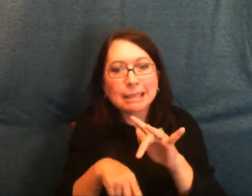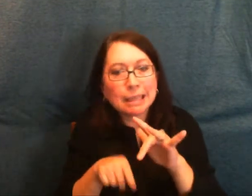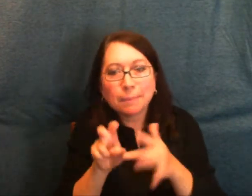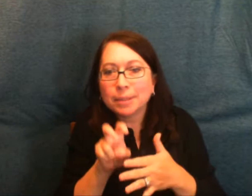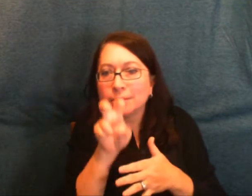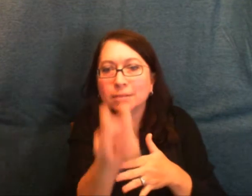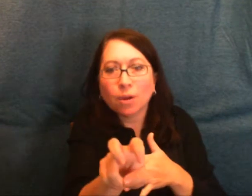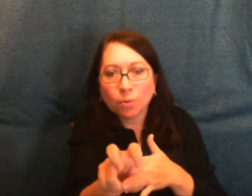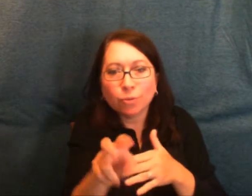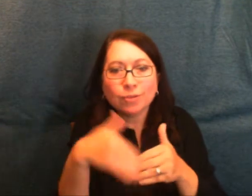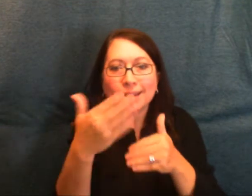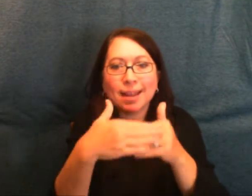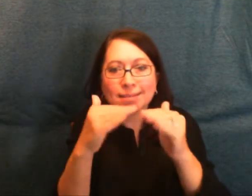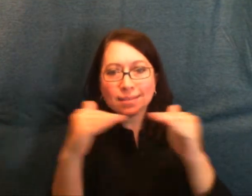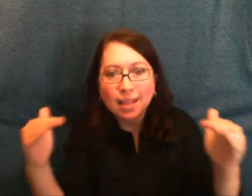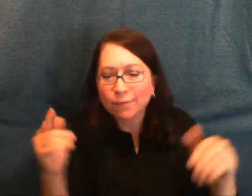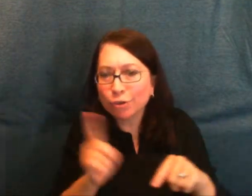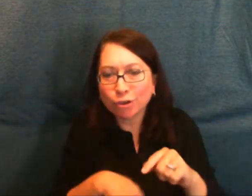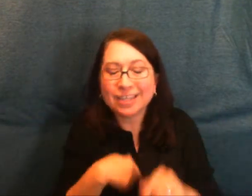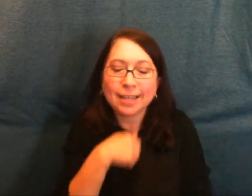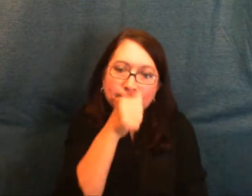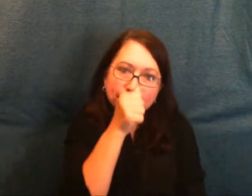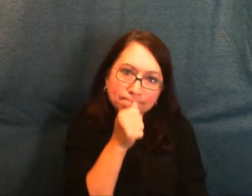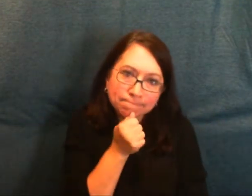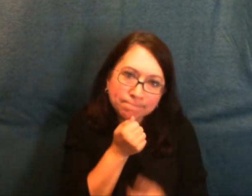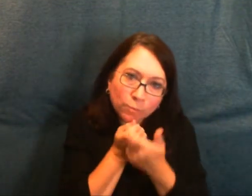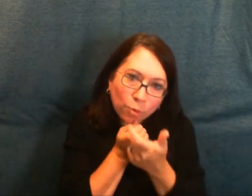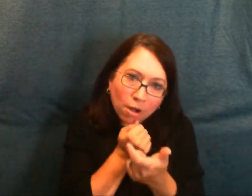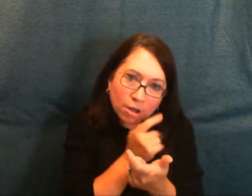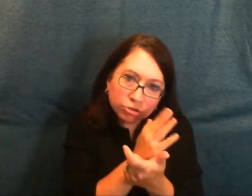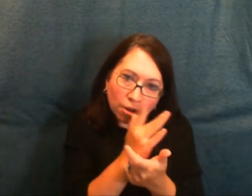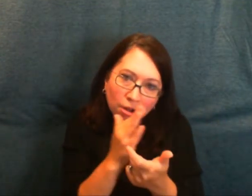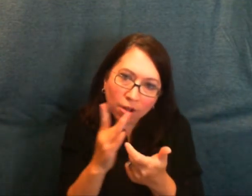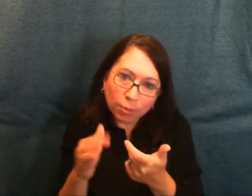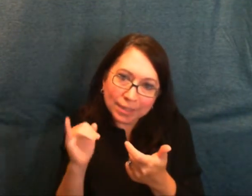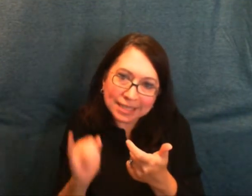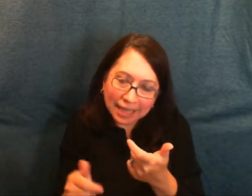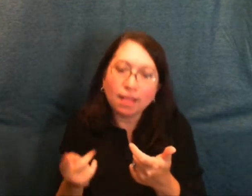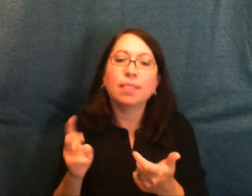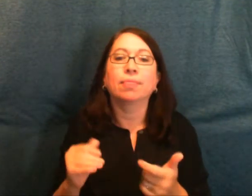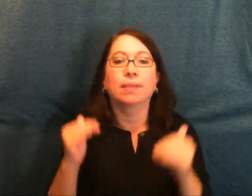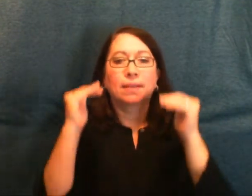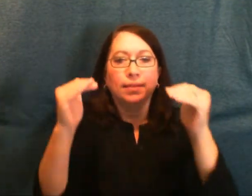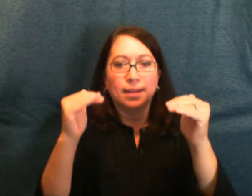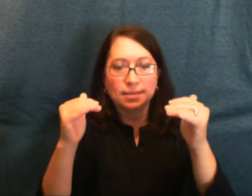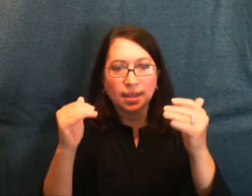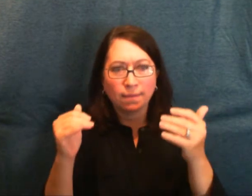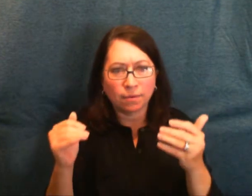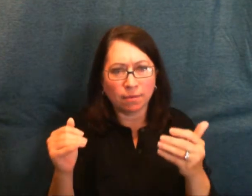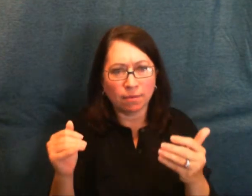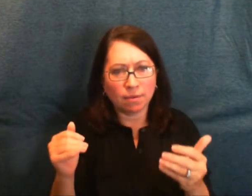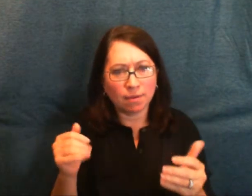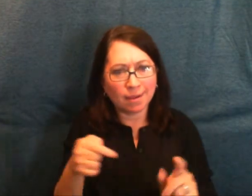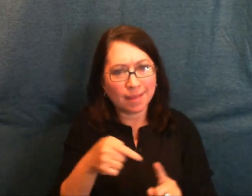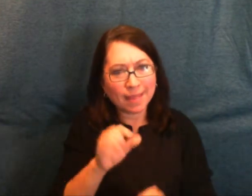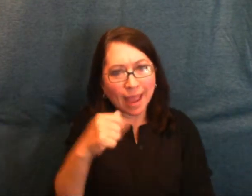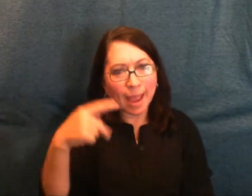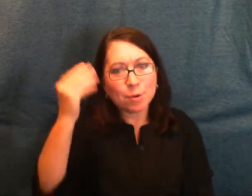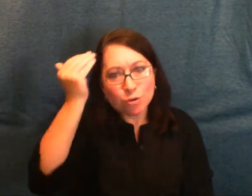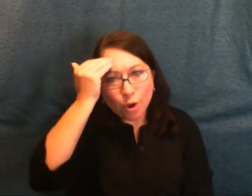be able to play the next level or whatever, however it went. And it knows that children are more